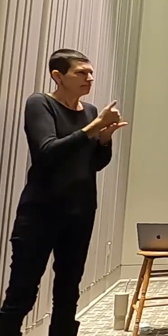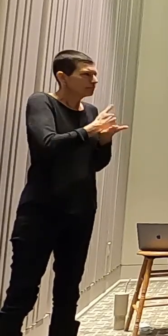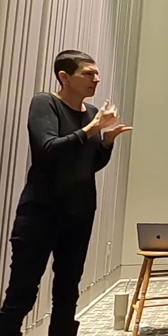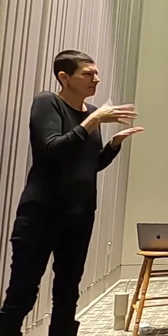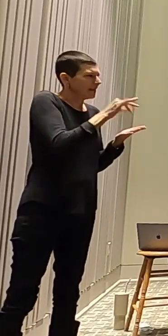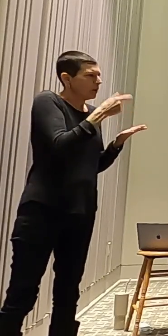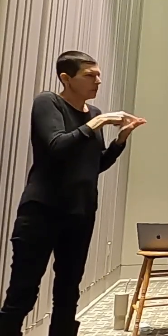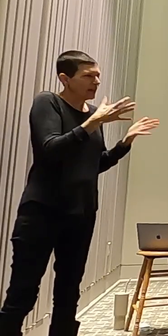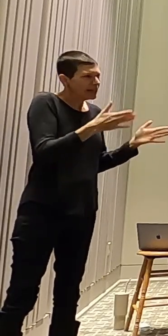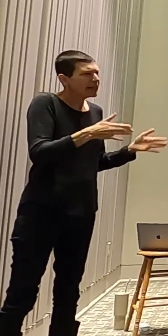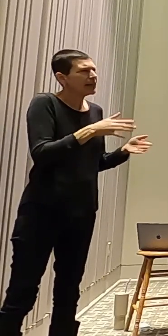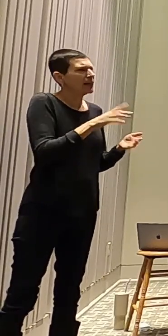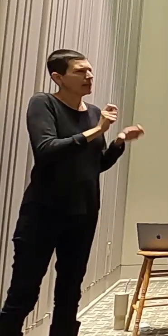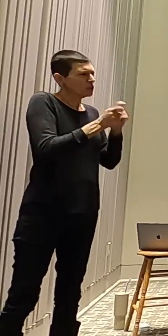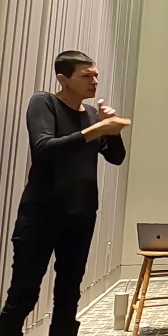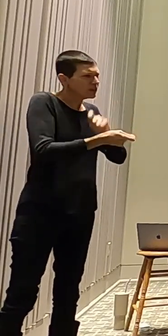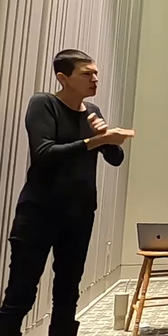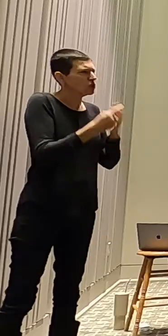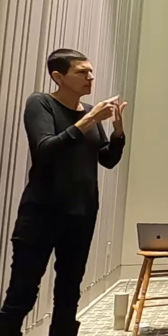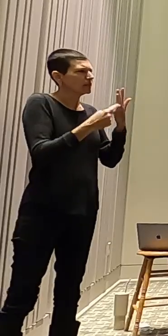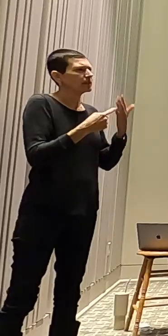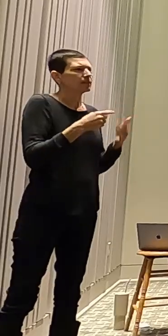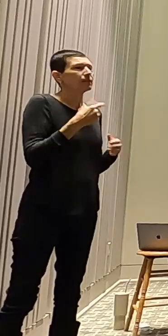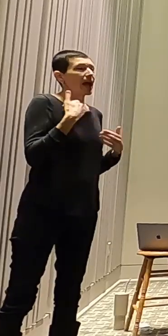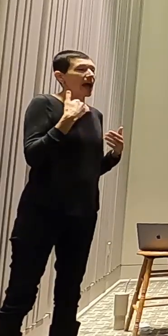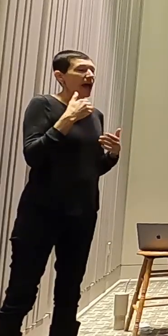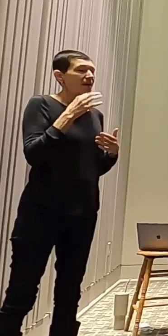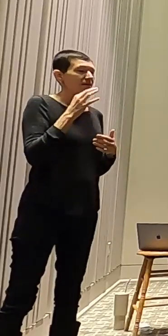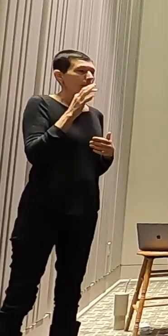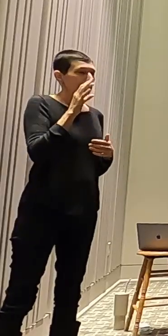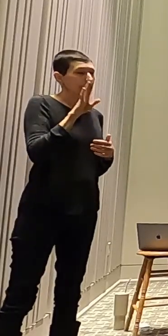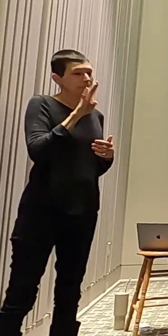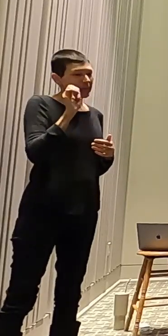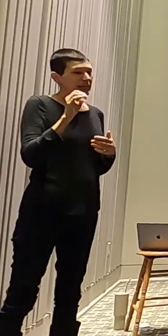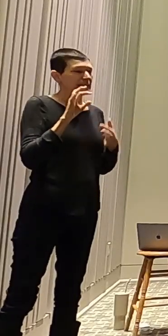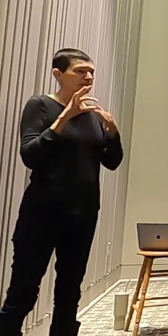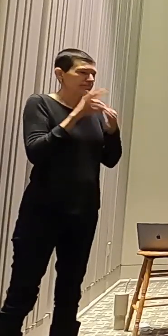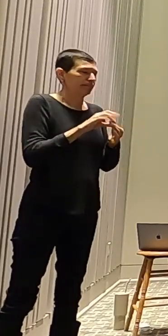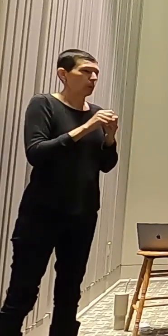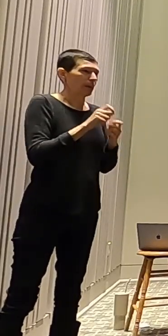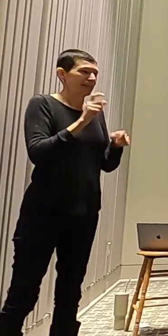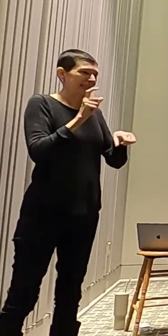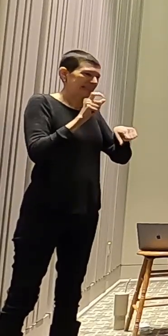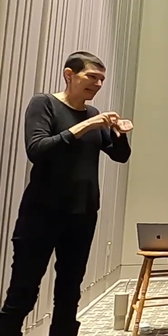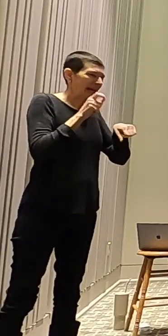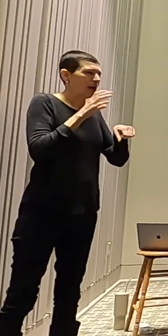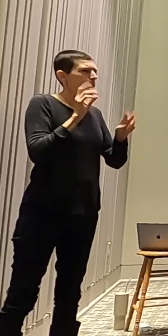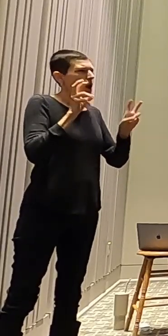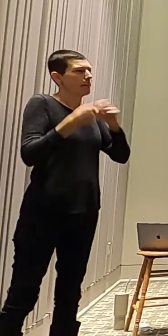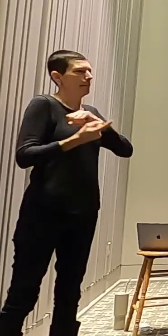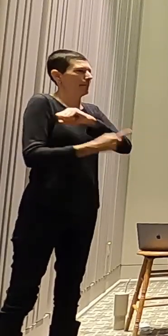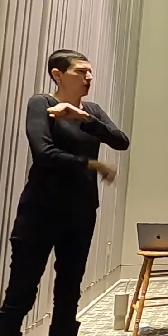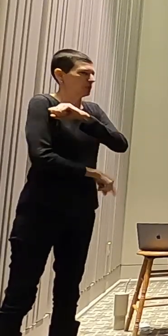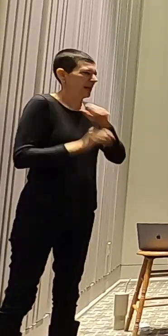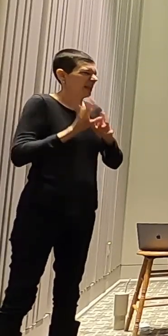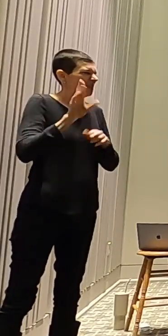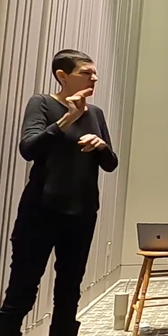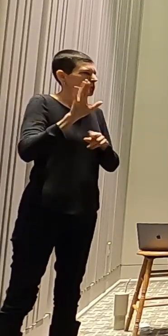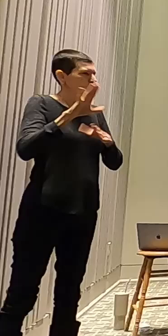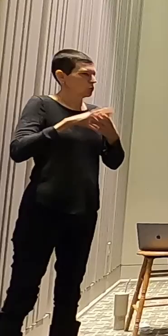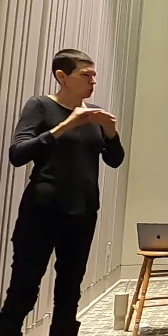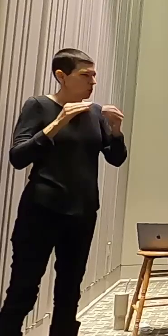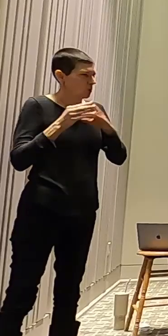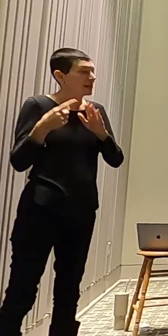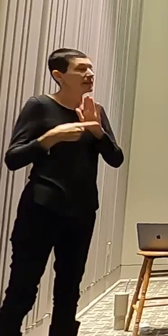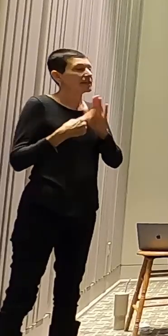transformation. There are accounts of bees being associated with stinging or punishment in New stories. Sometimes they're